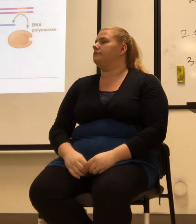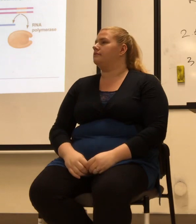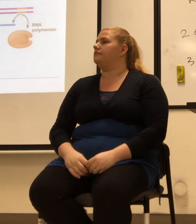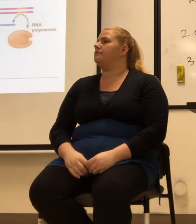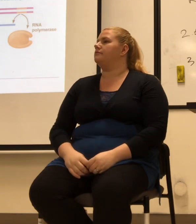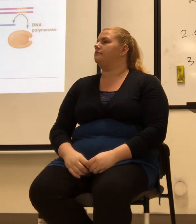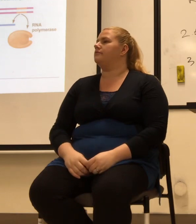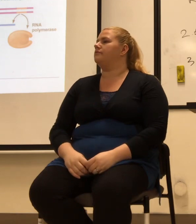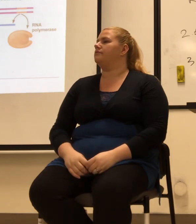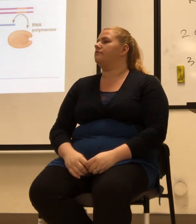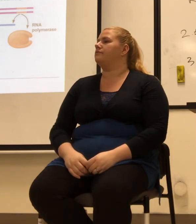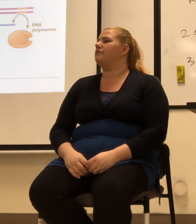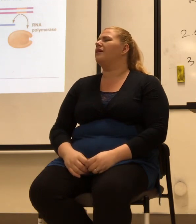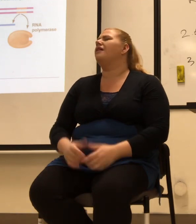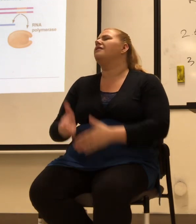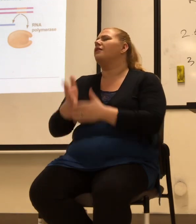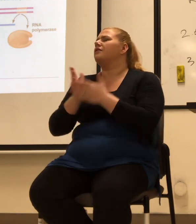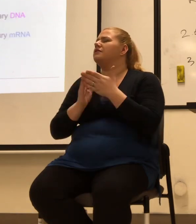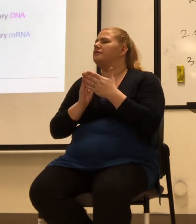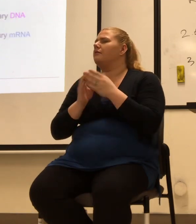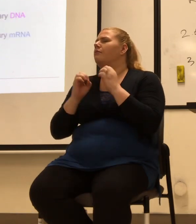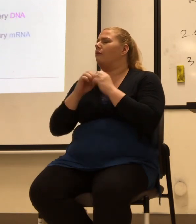that.